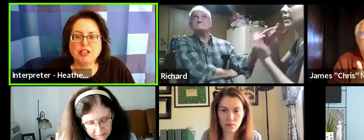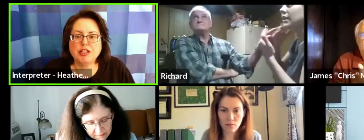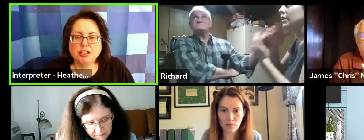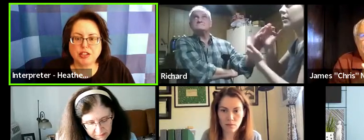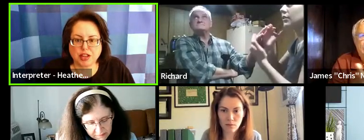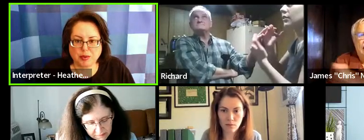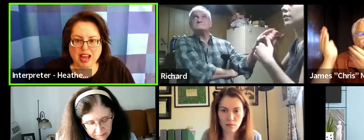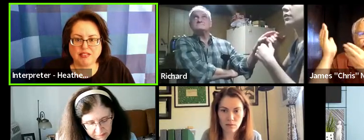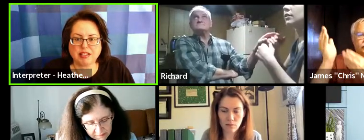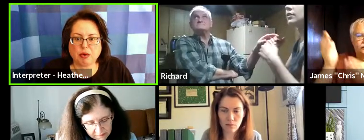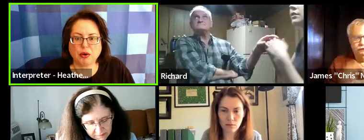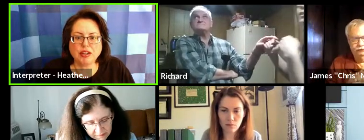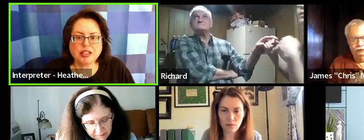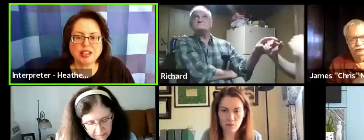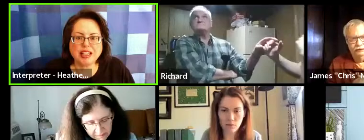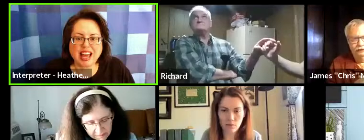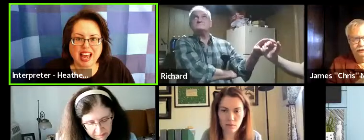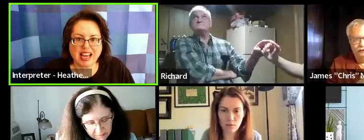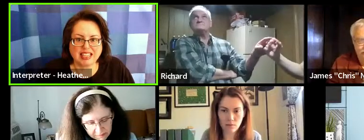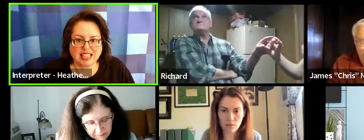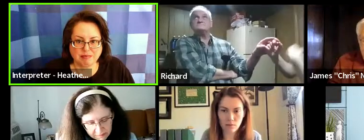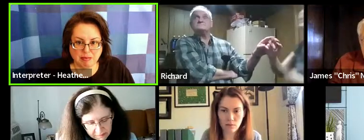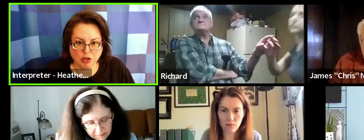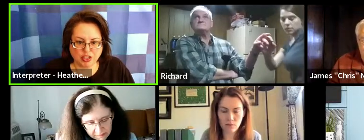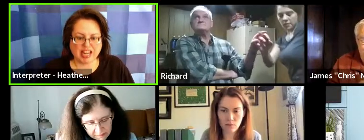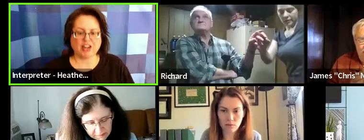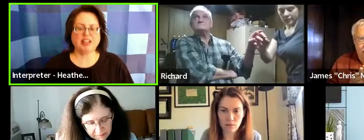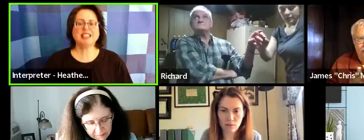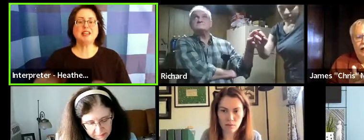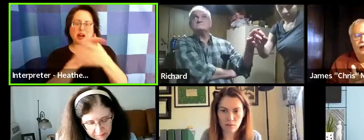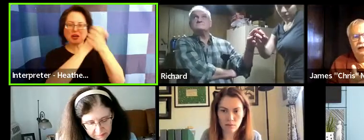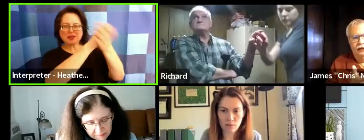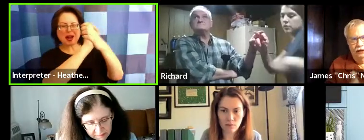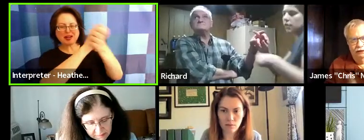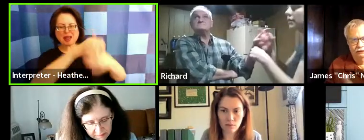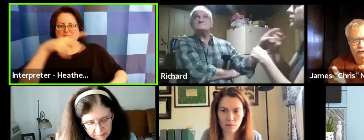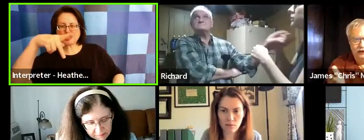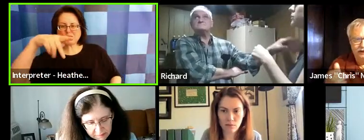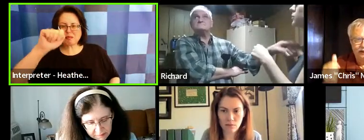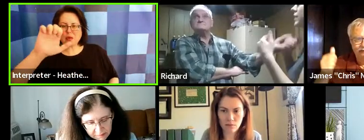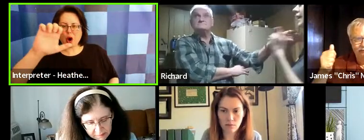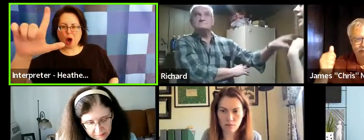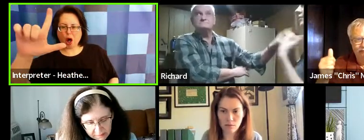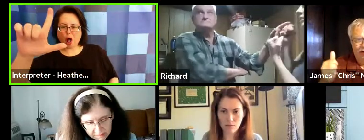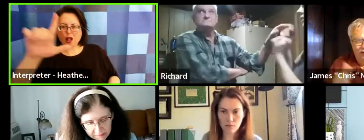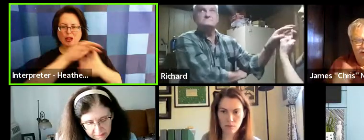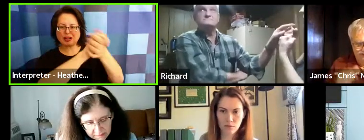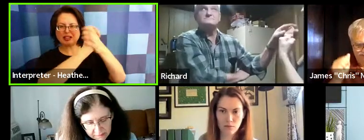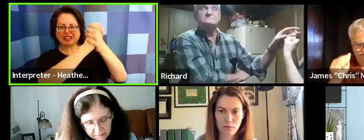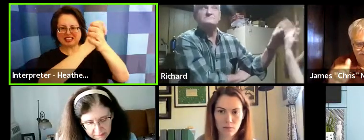Congratulations, Paul. So then we have support and the motion carries.